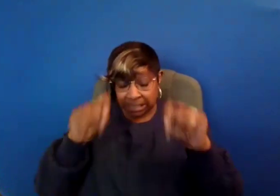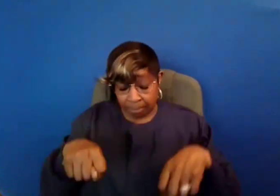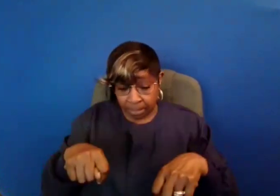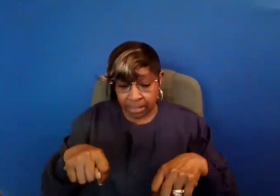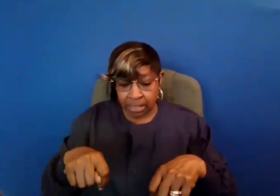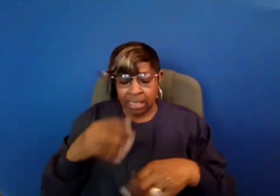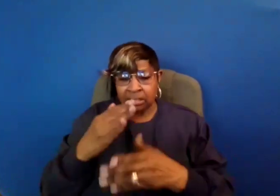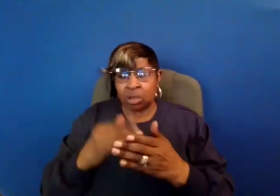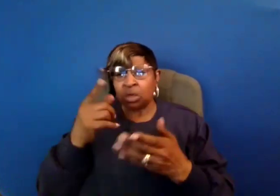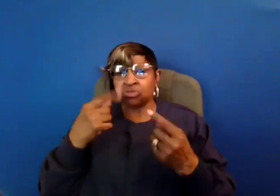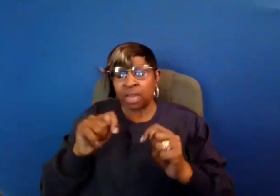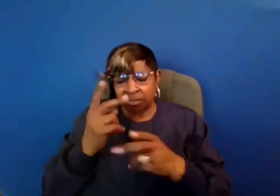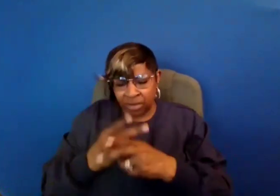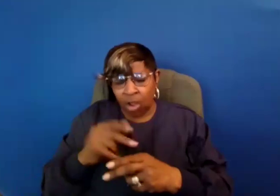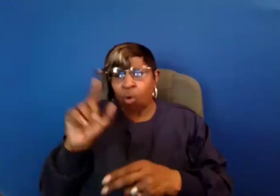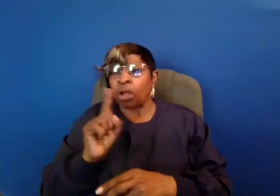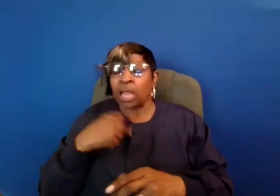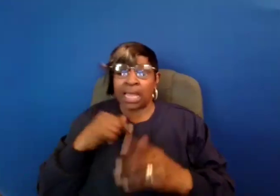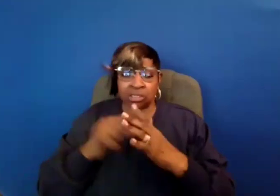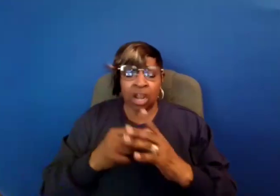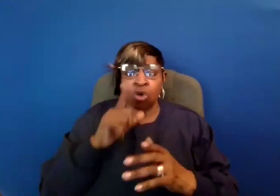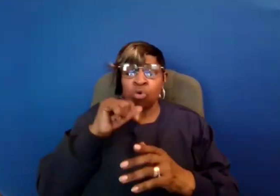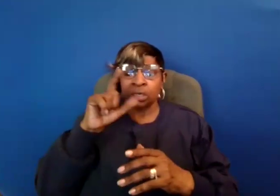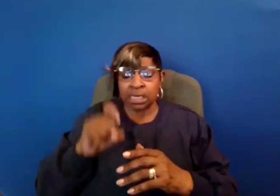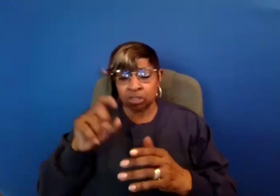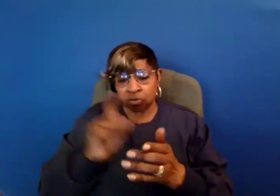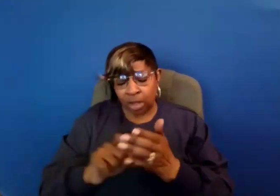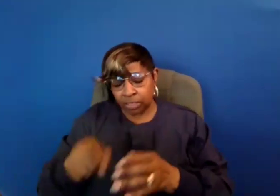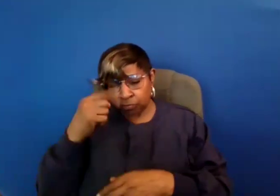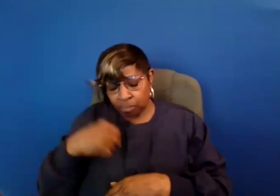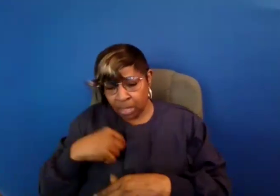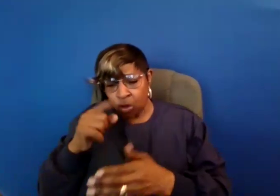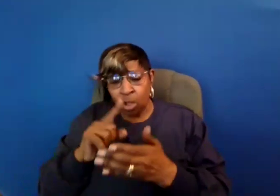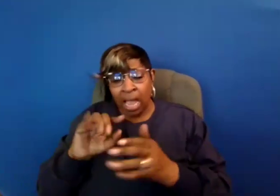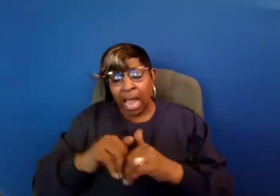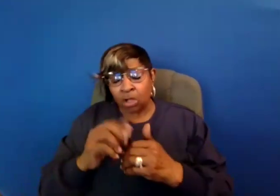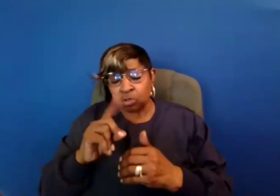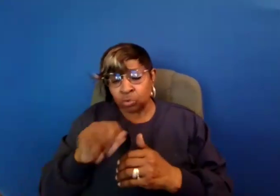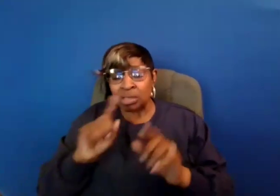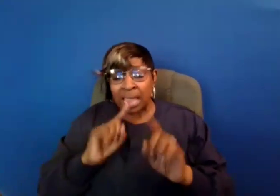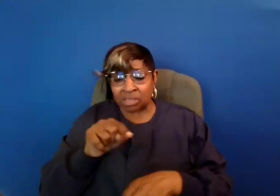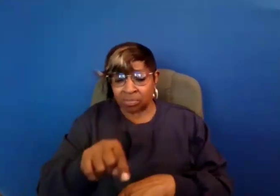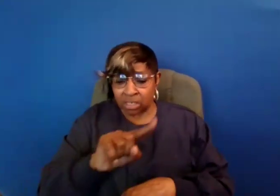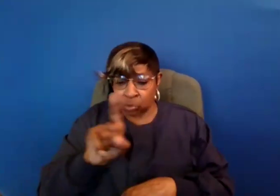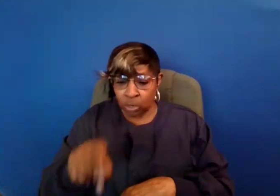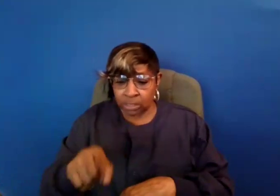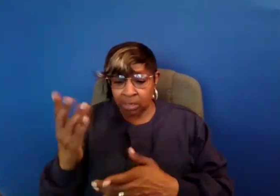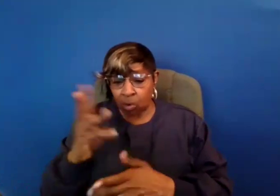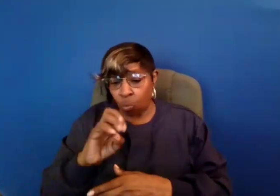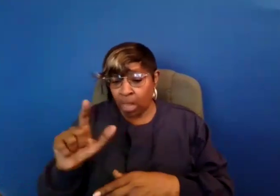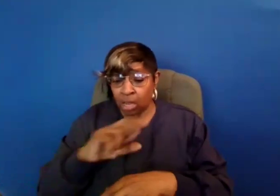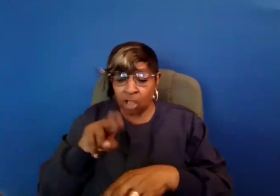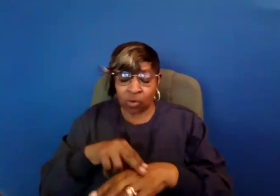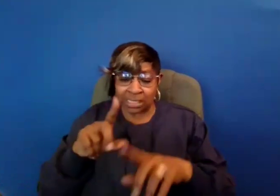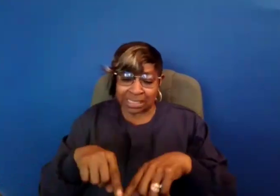out, like, where do I even start? Who needs to be writing this for me? What would your answer to this kind of question be? Yeah, well, of course it depends.